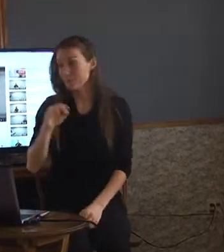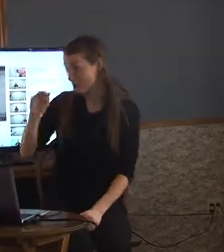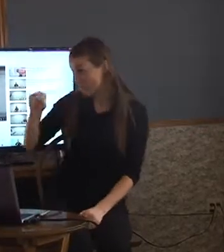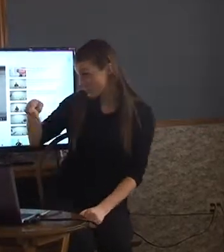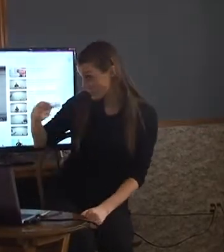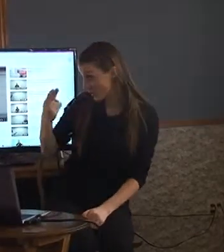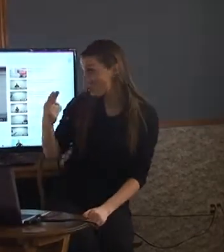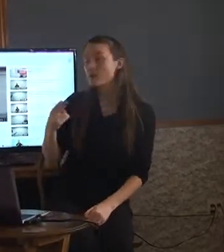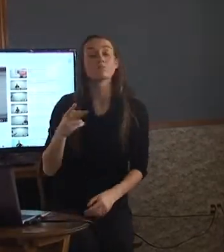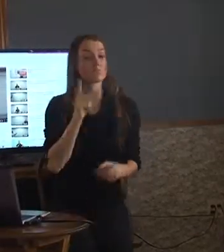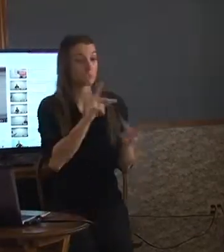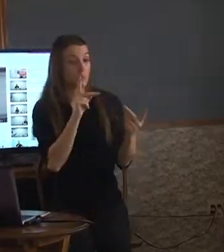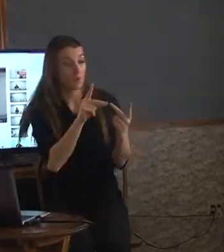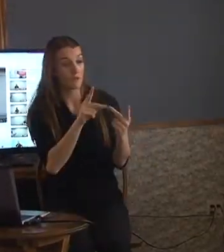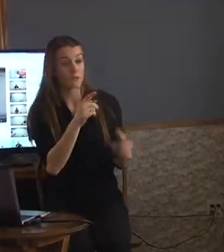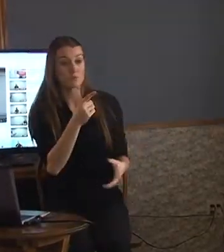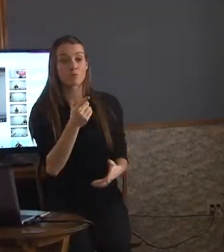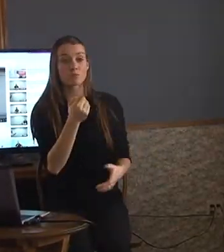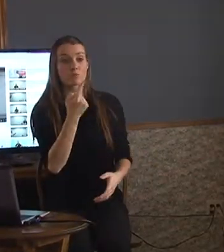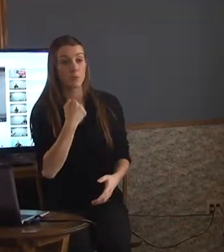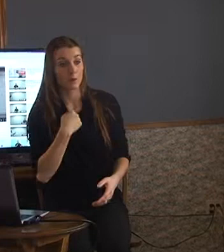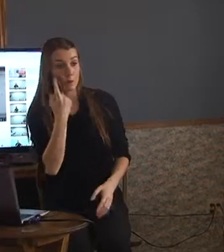Somebody else give me one more and we'll stop.